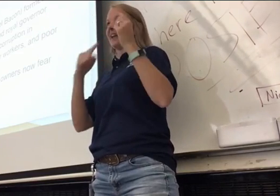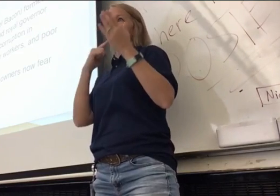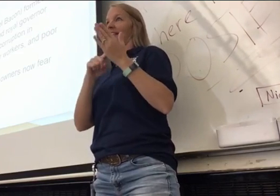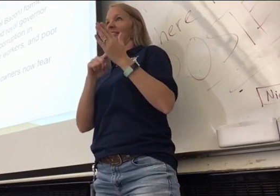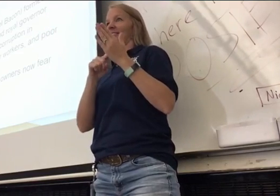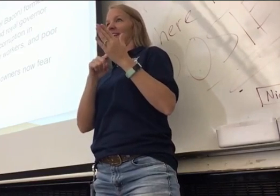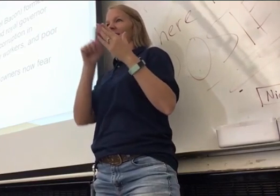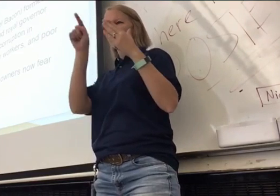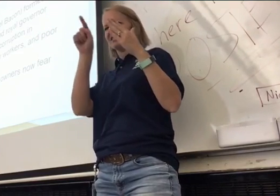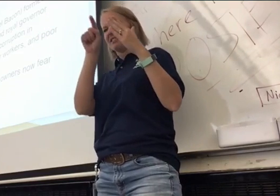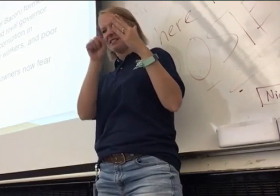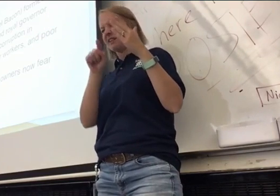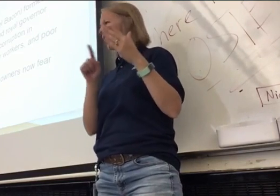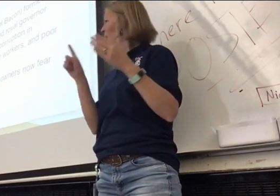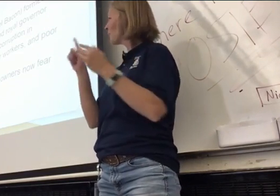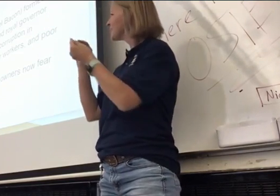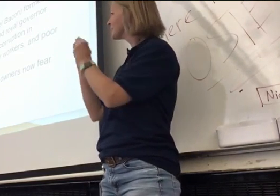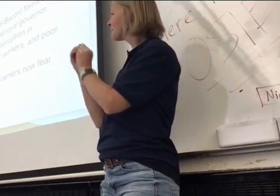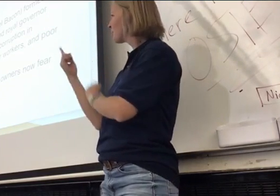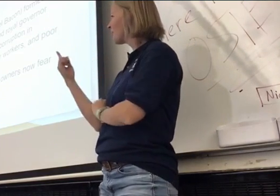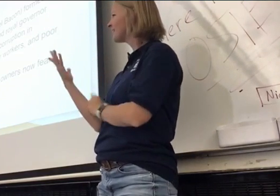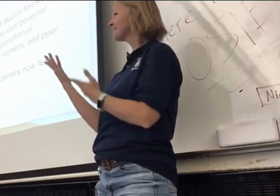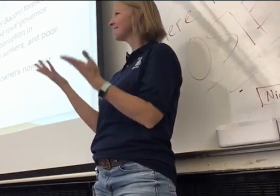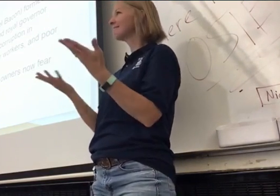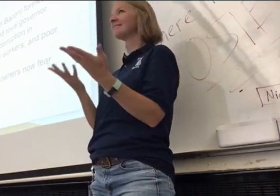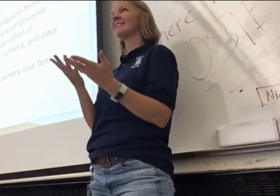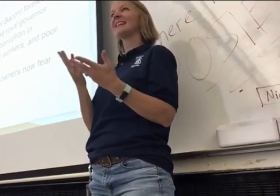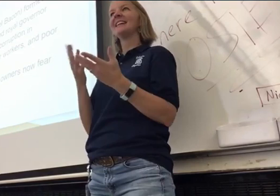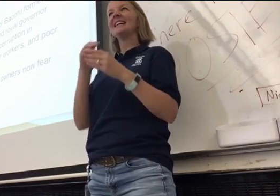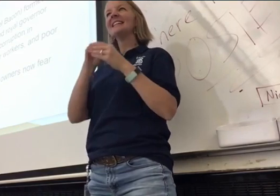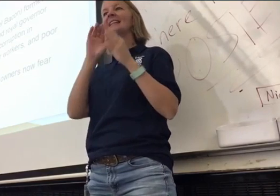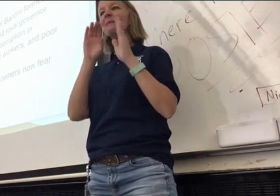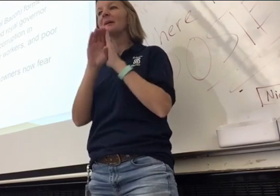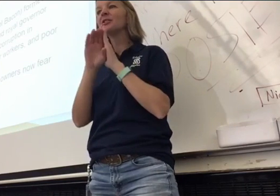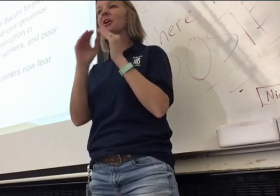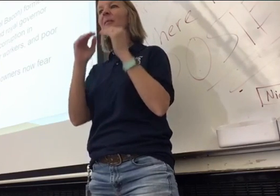all. Where's number 1? I found it. It's in a picture above.